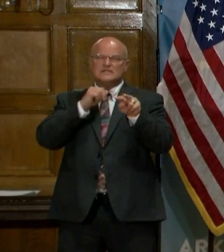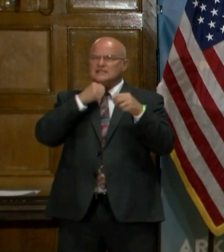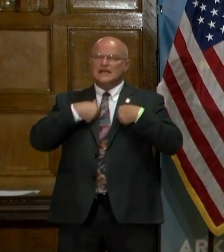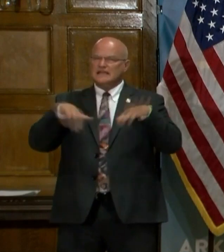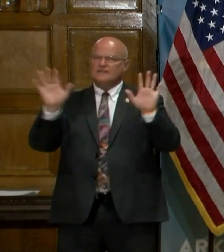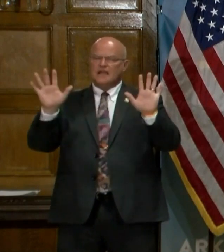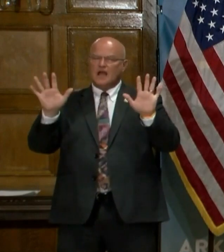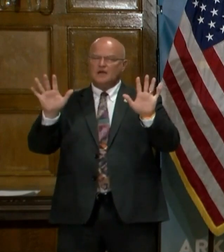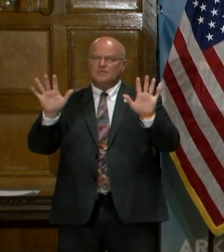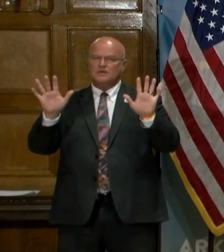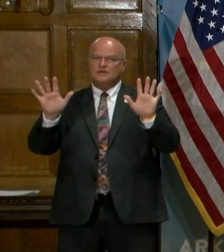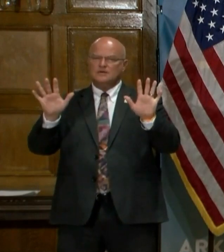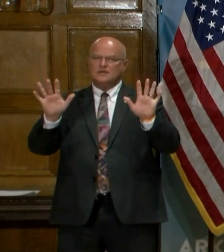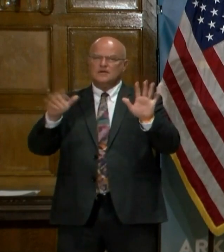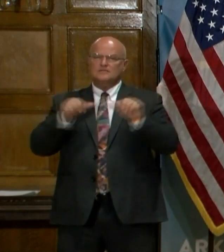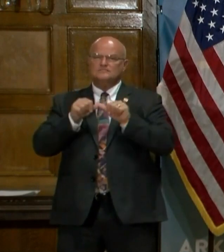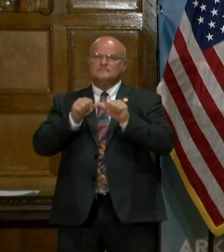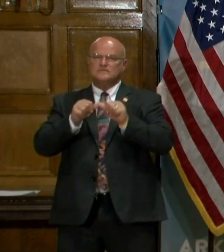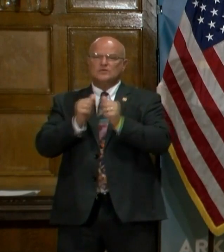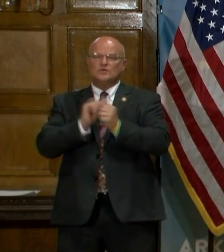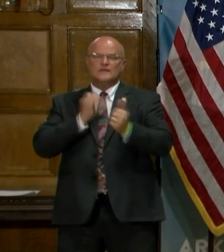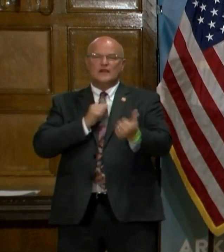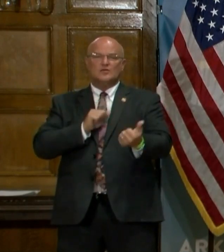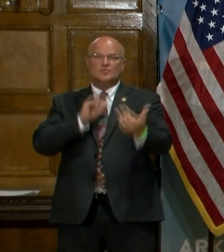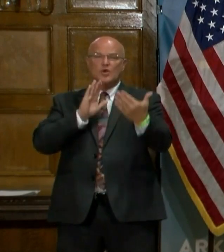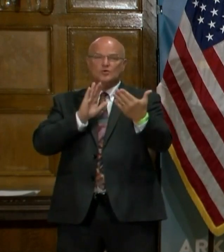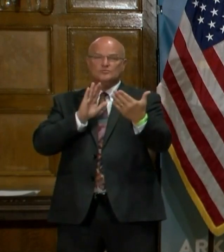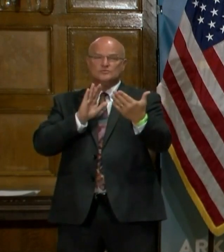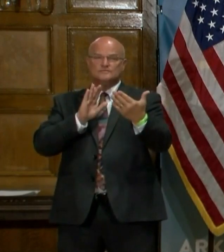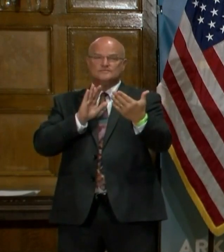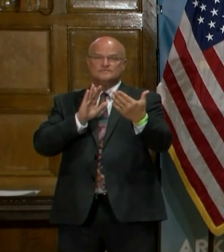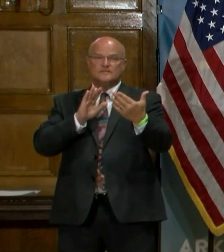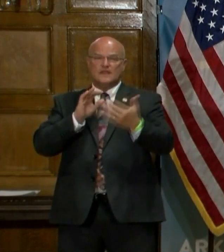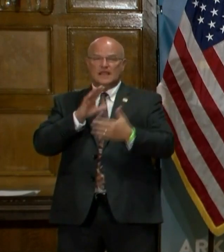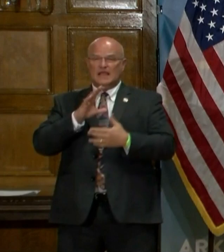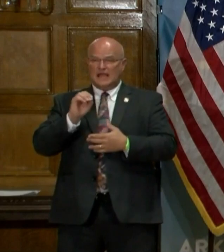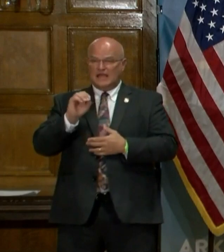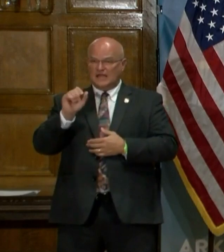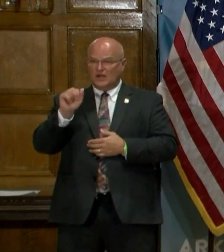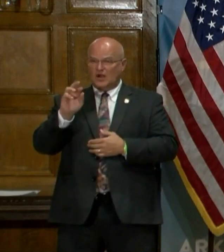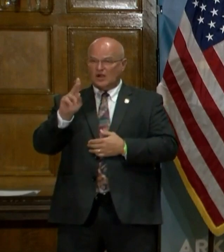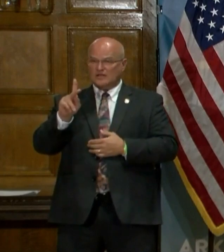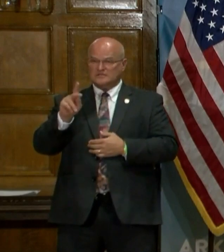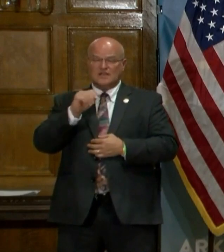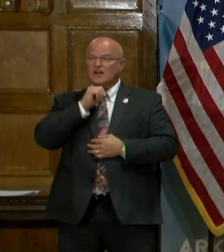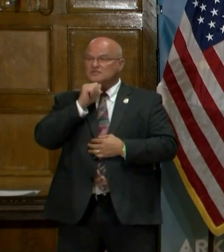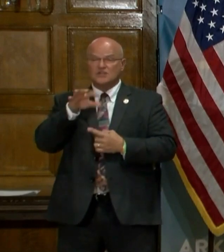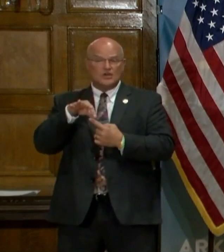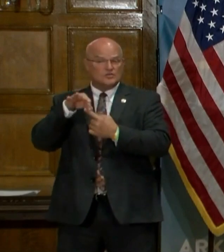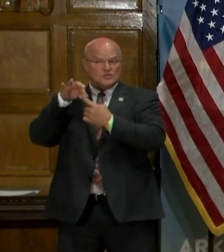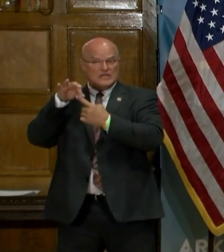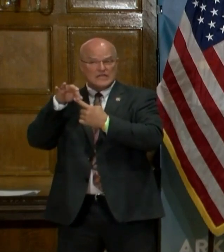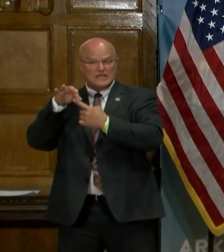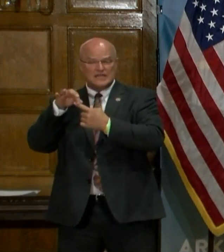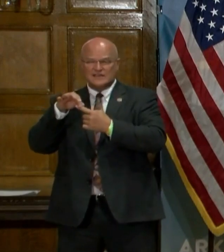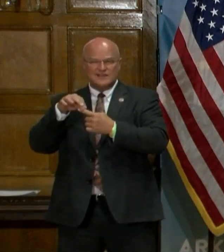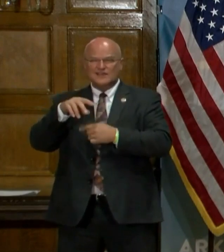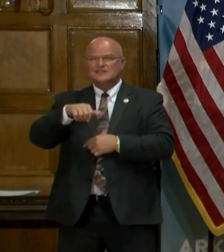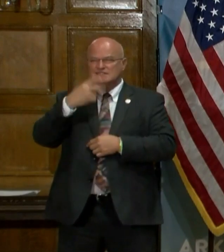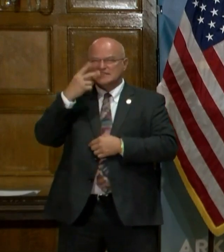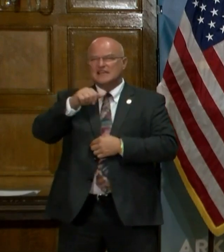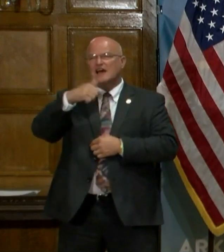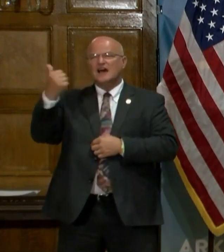giving up. It's being consistent in our approach. And Arkansas is not unique. You see